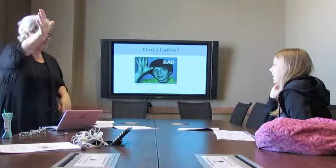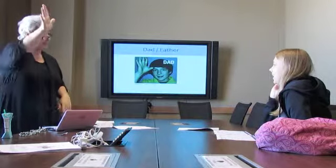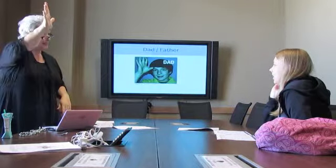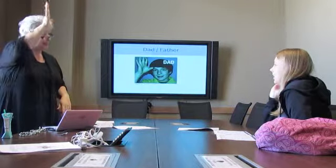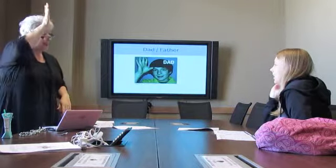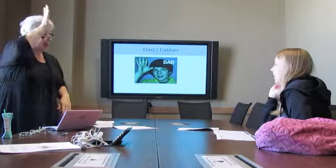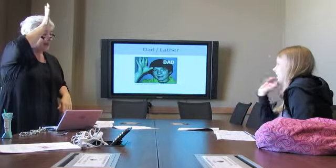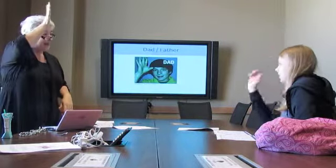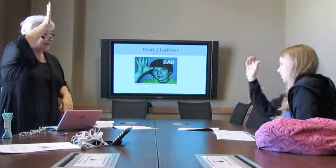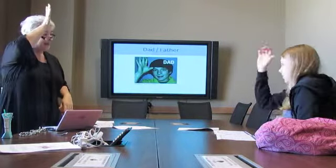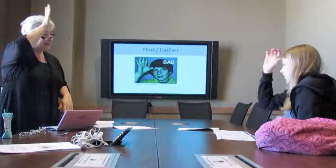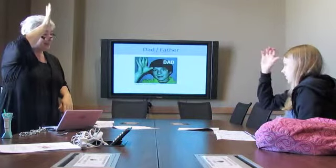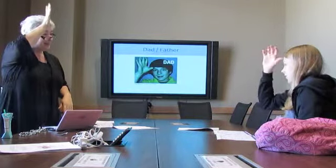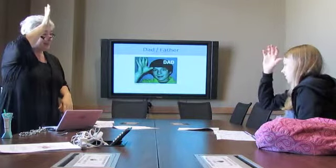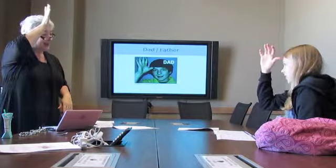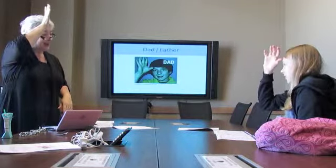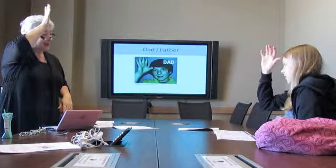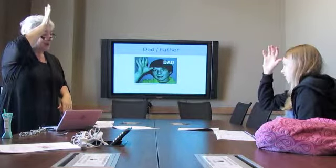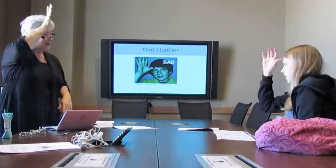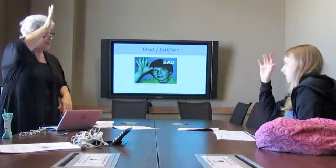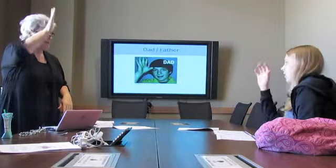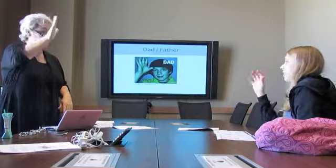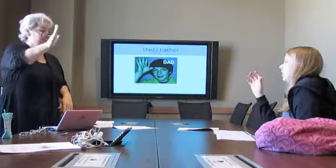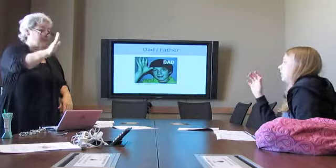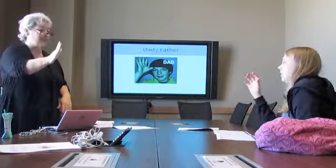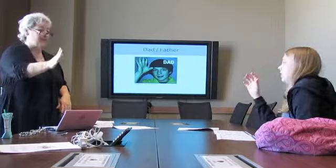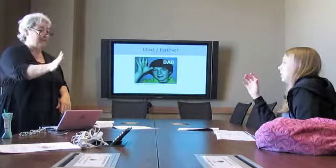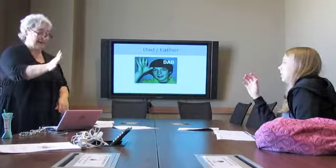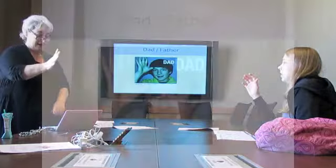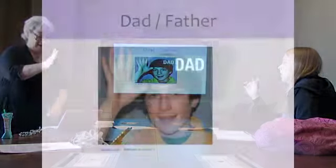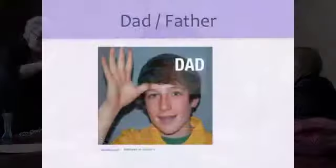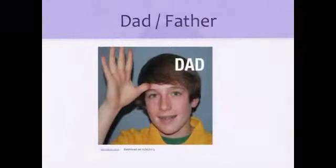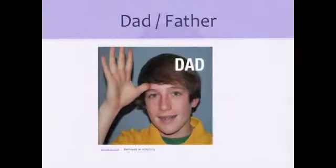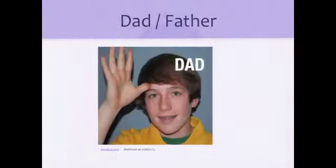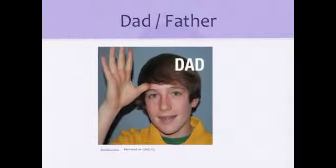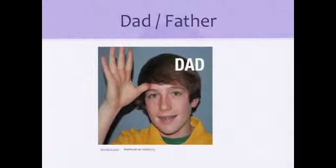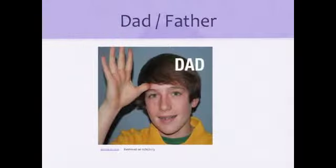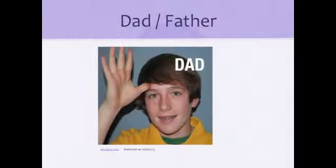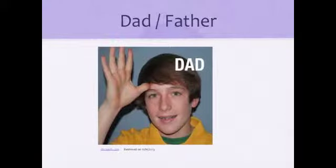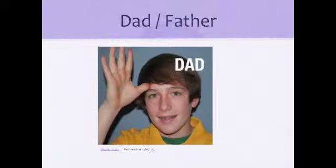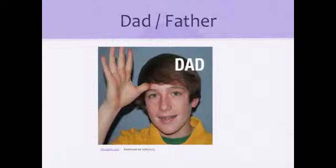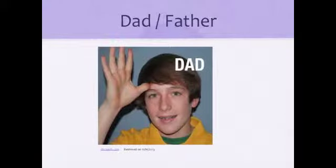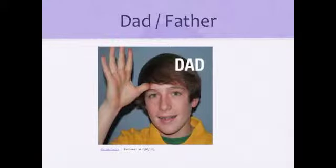is Dad, and Mom would be